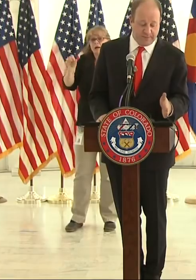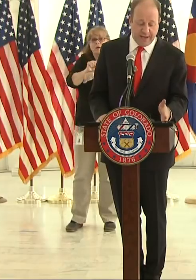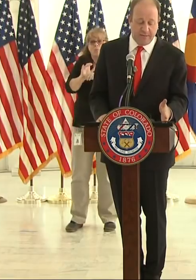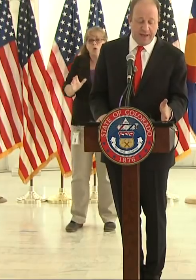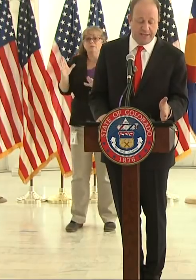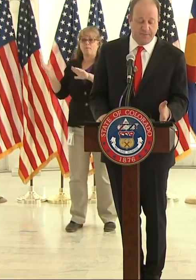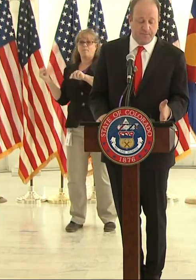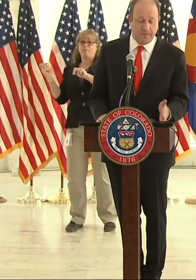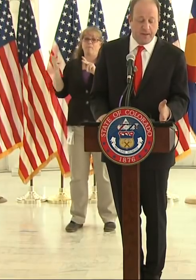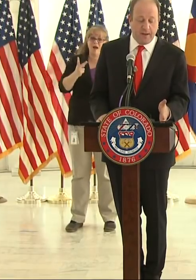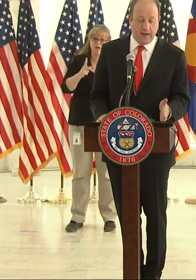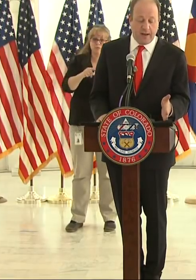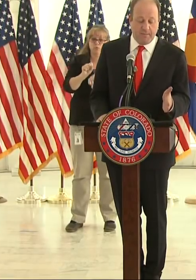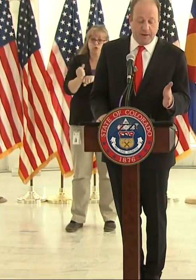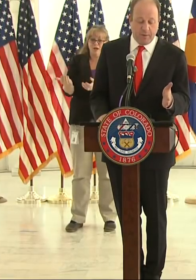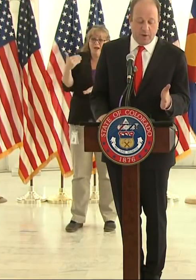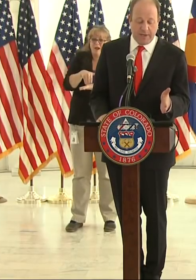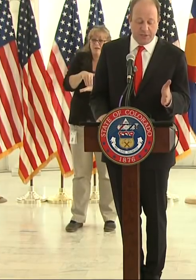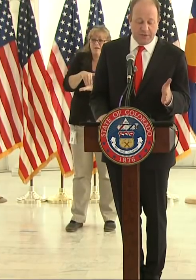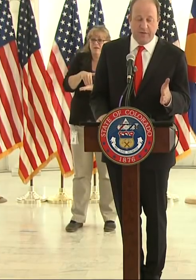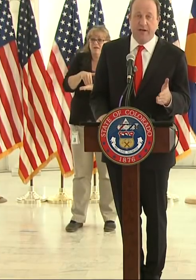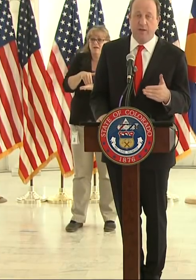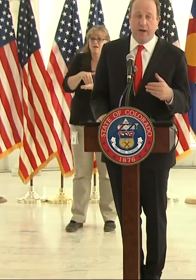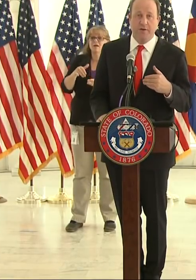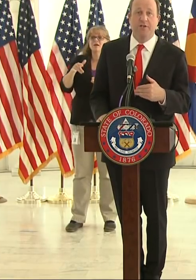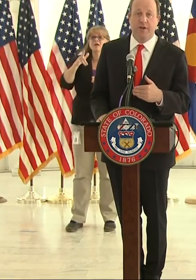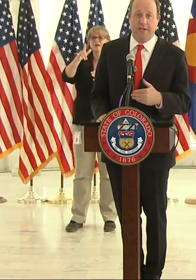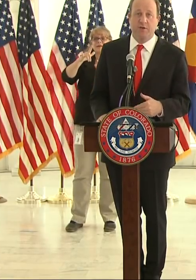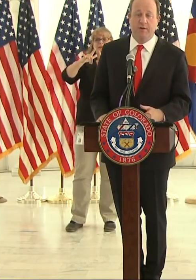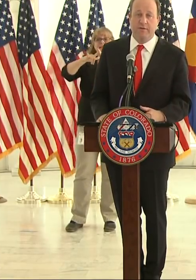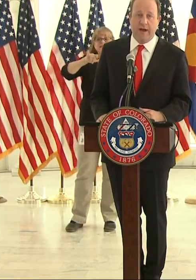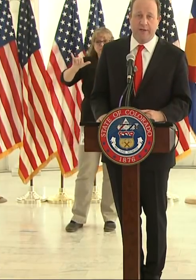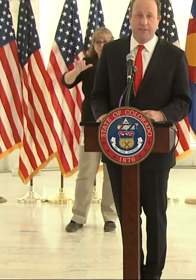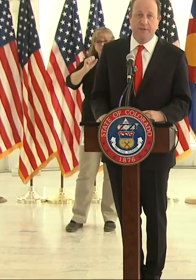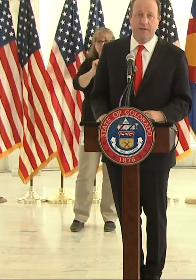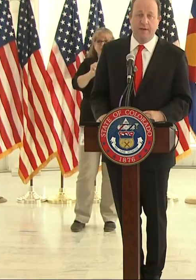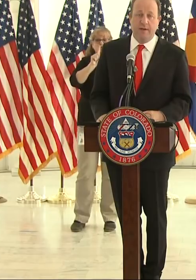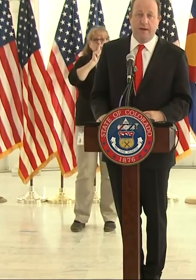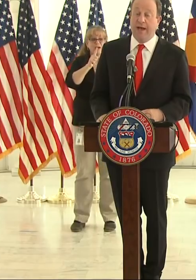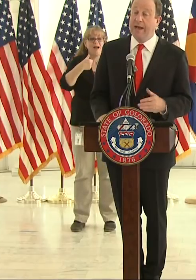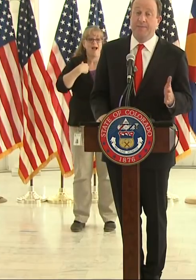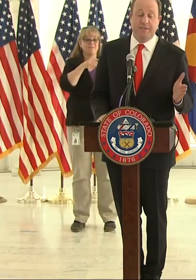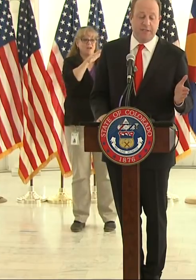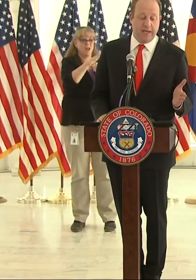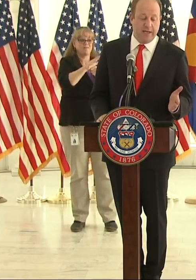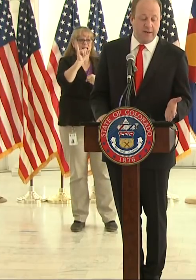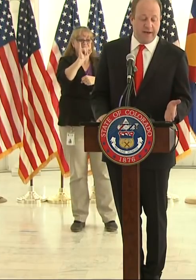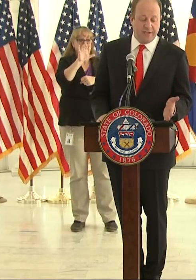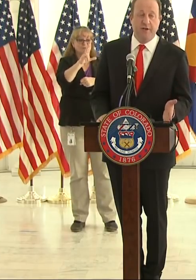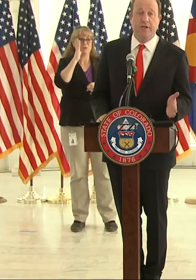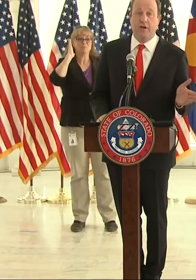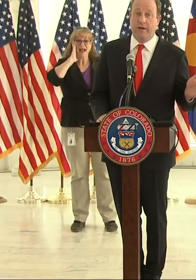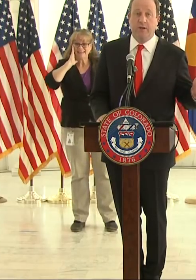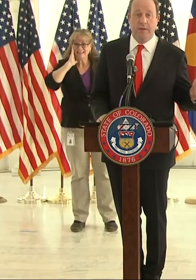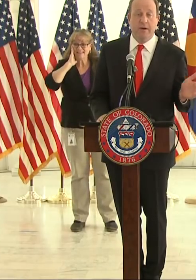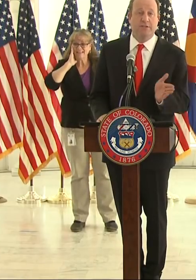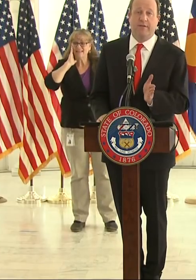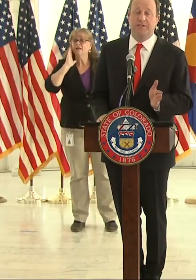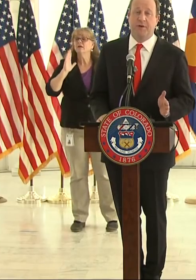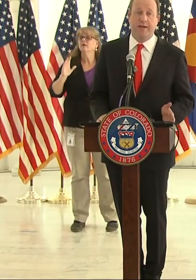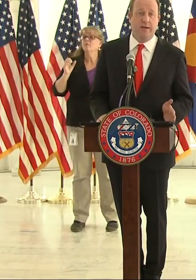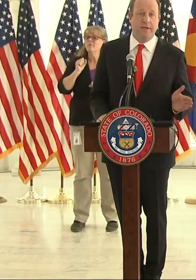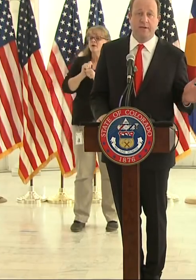we've expanded beds. But we want to make sure that every Coloradan who contracts coronavirus, and absent a vaccine or cure, it'll